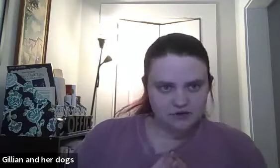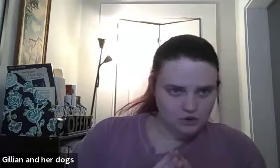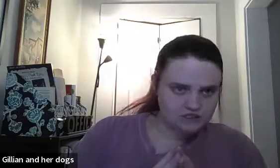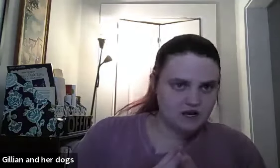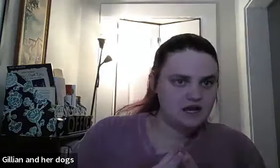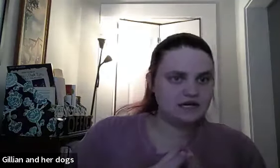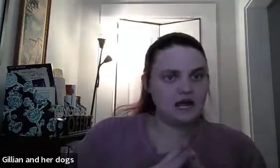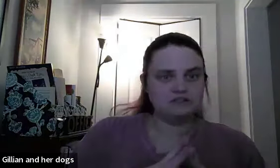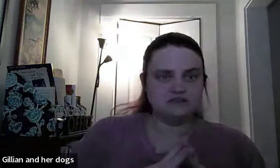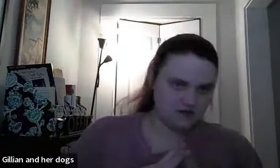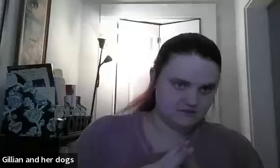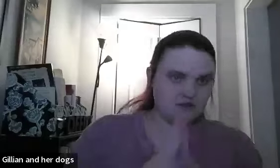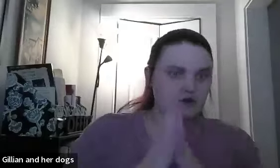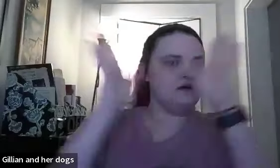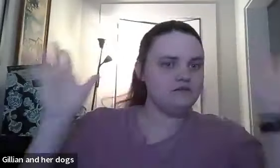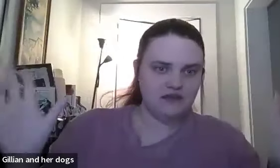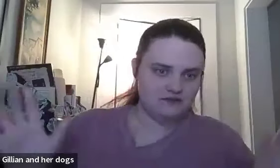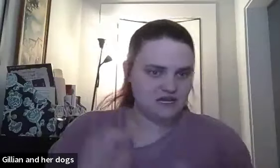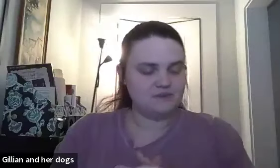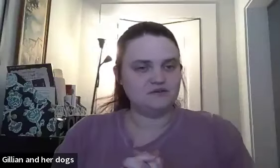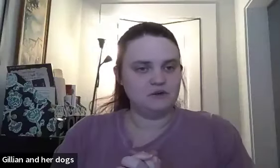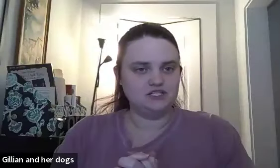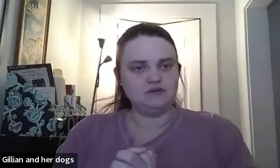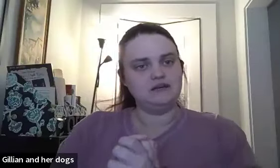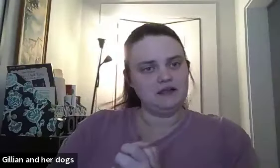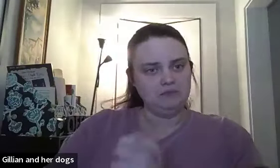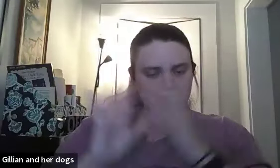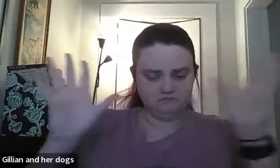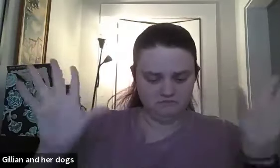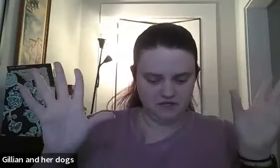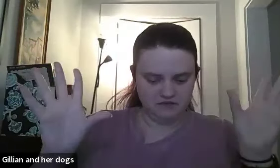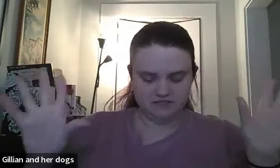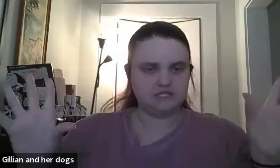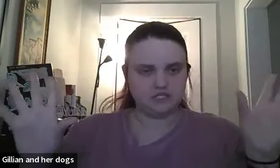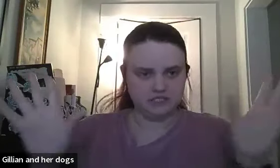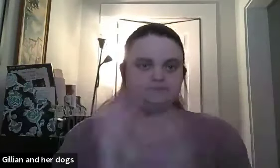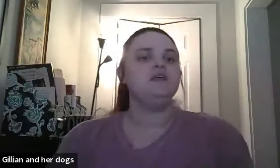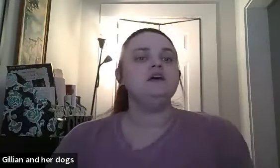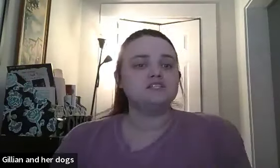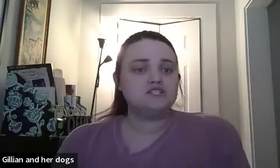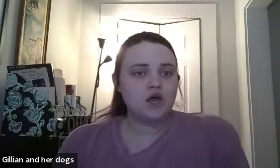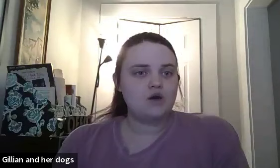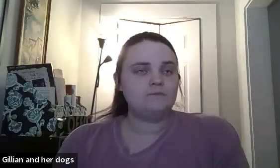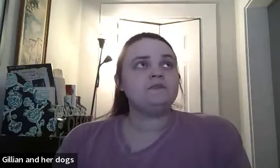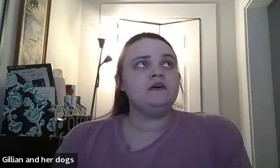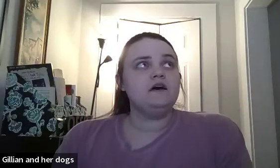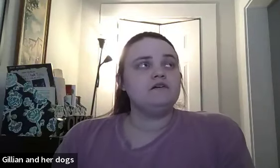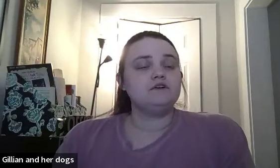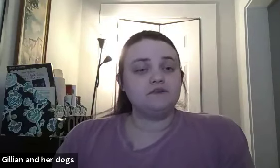about yours, mine, and ours, and theirs, and all the other types of ways you can claim things, possessions. So for the